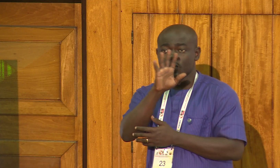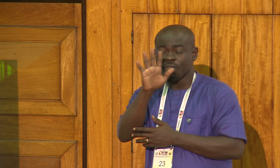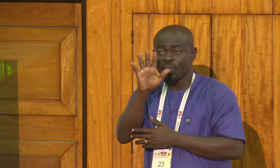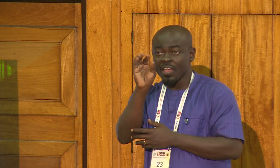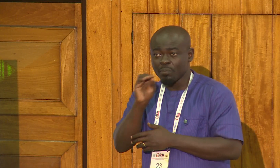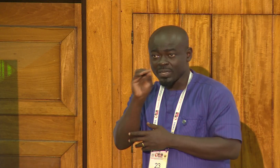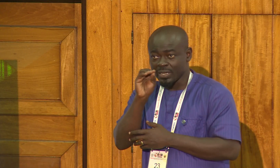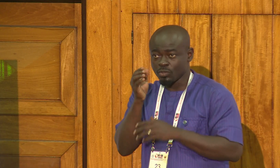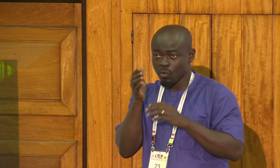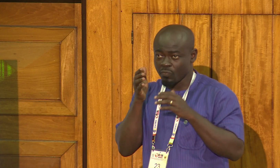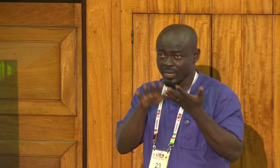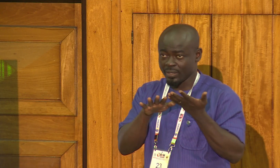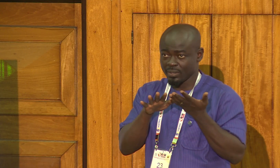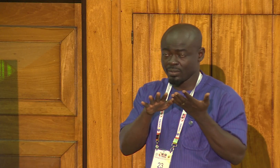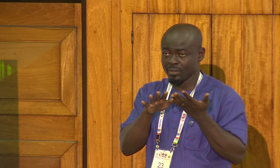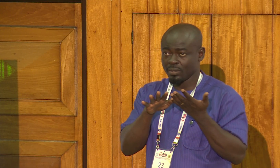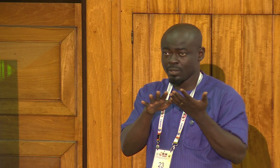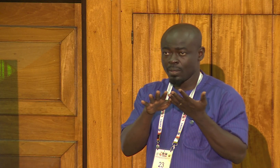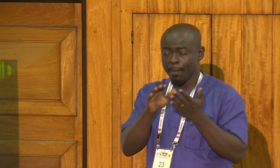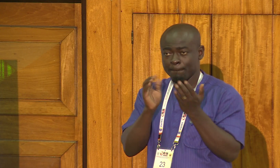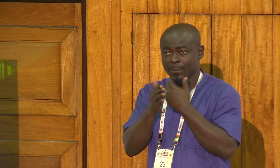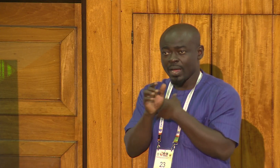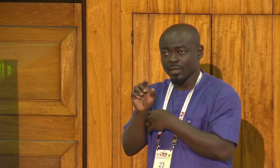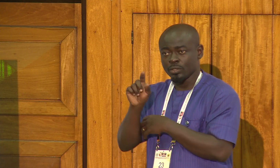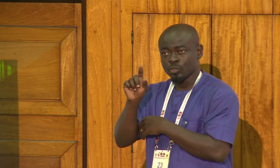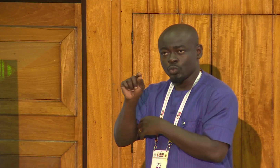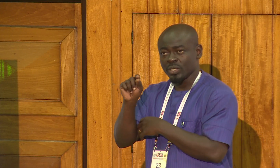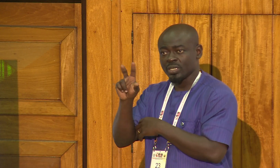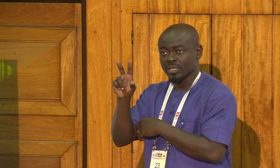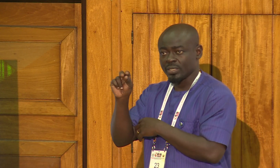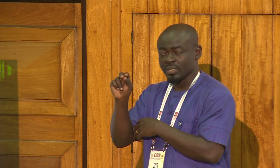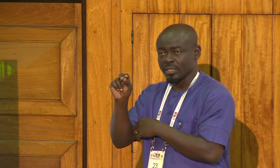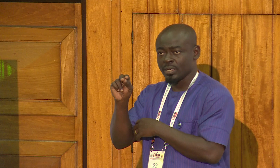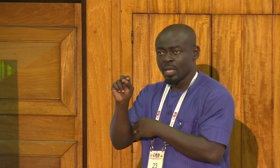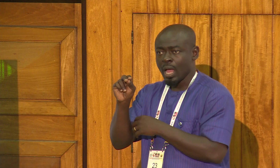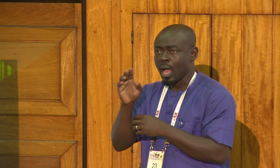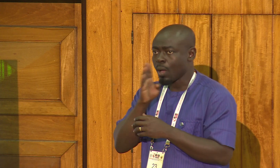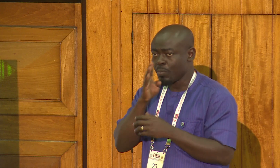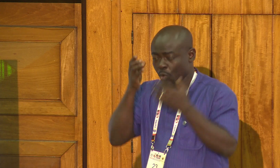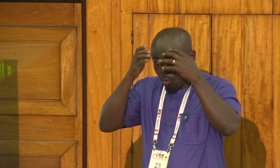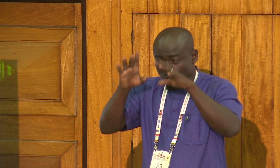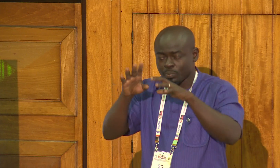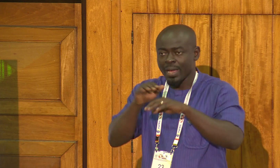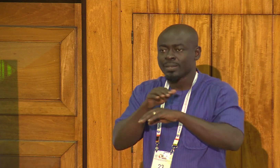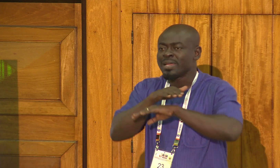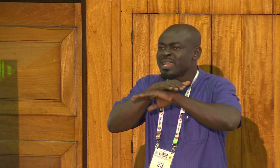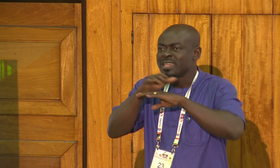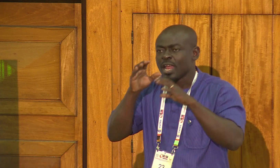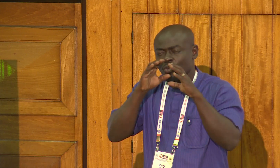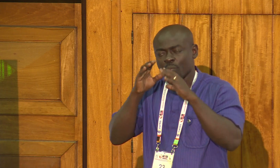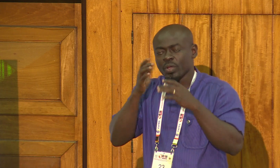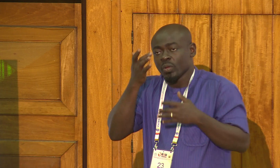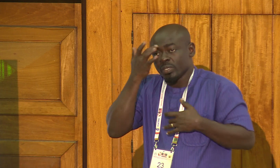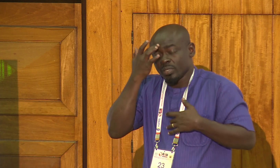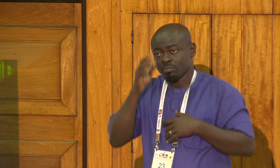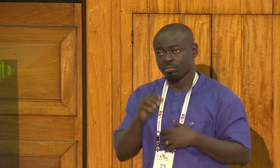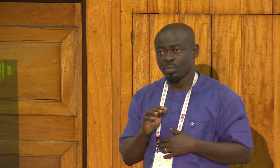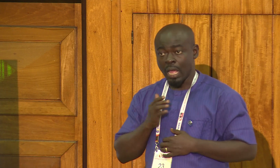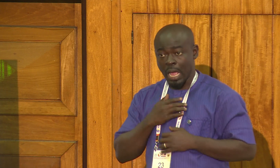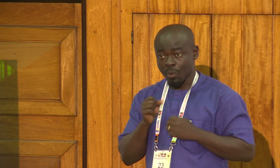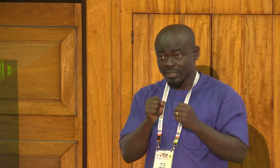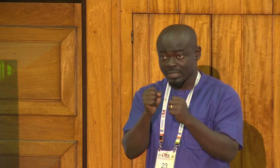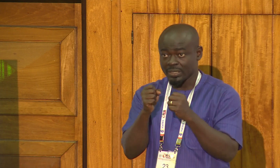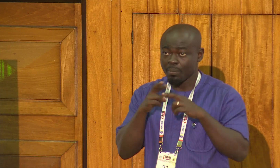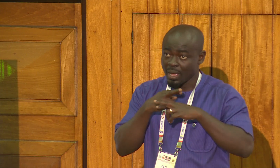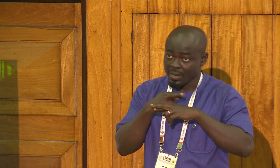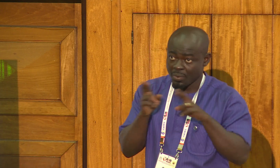45% of deaths by 2030 are going to be because of non-communicable diseases. Our systems ready? Our